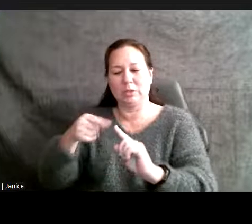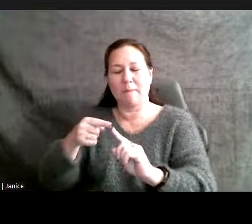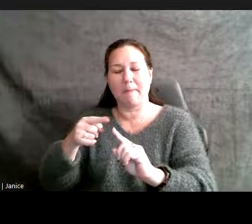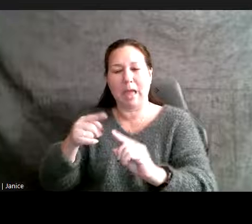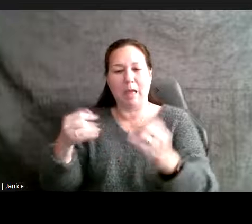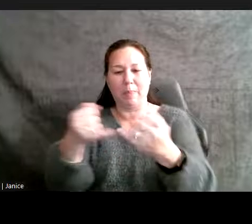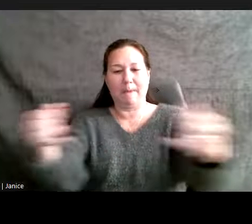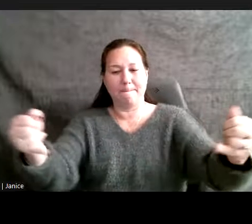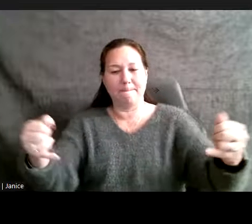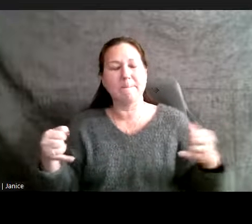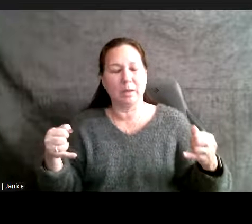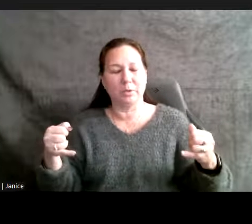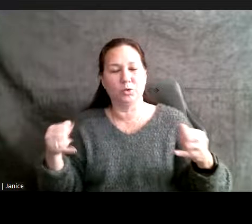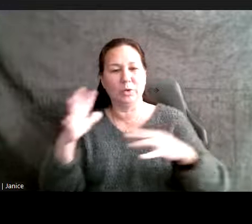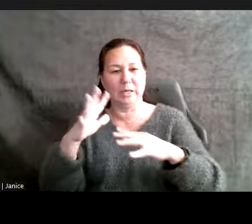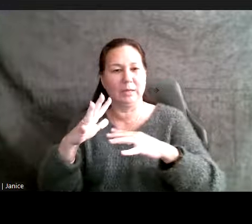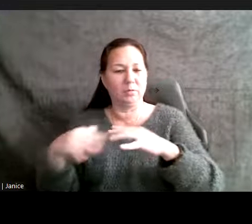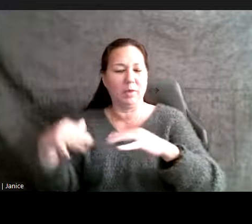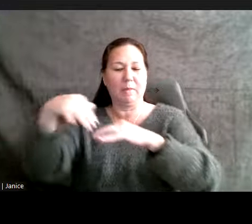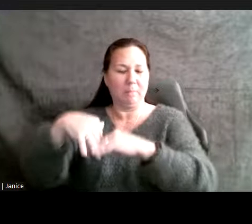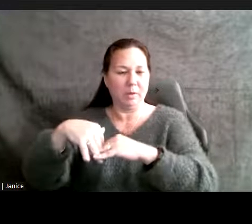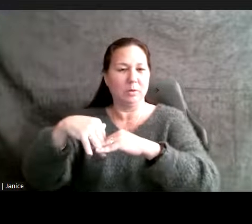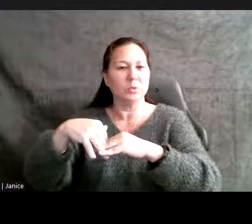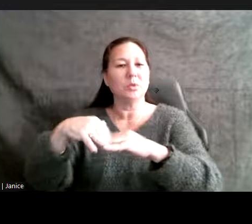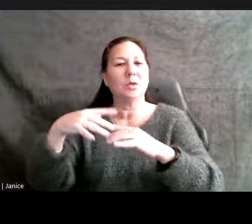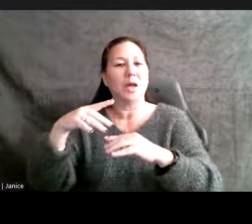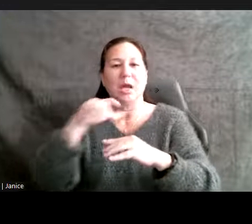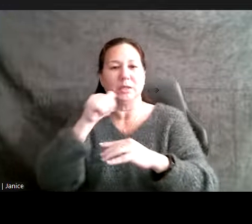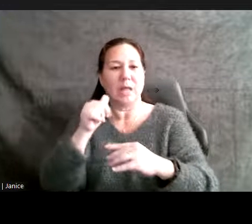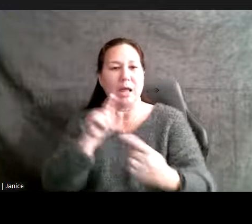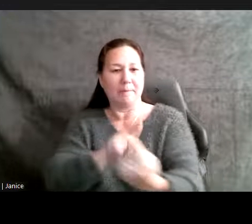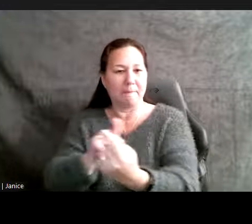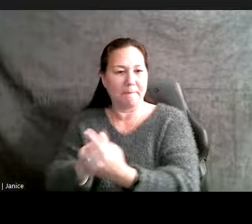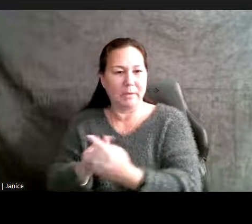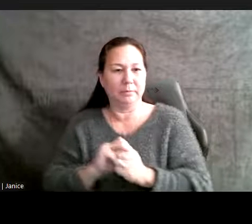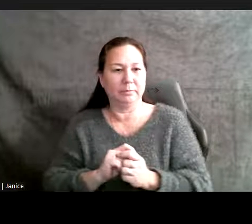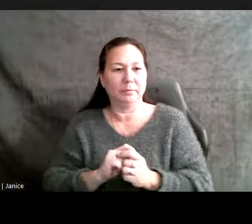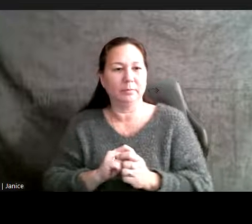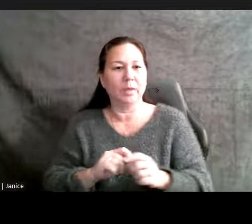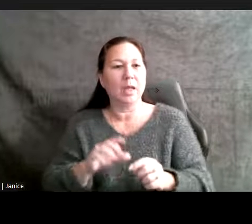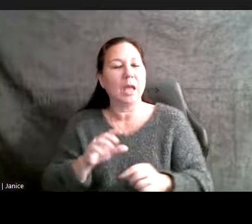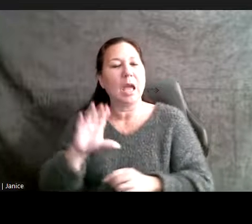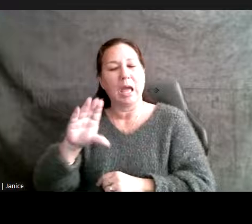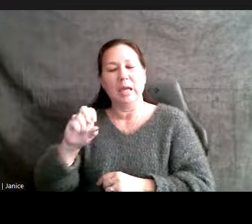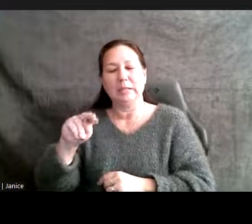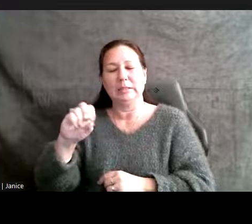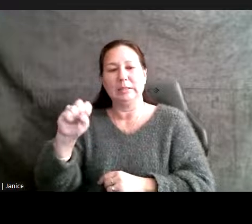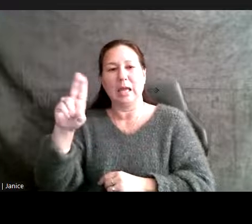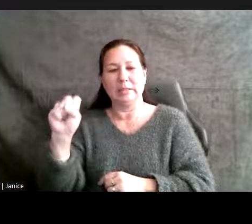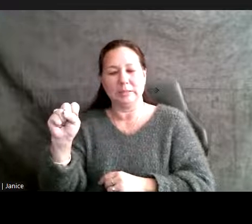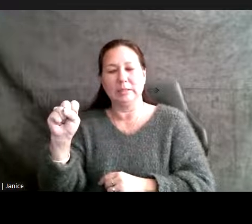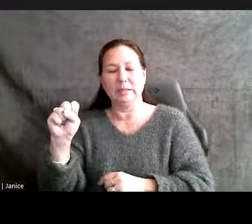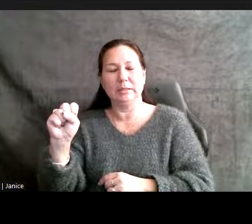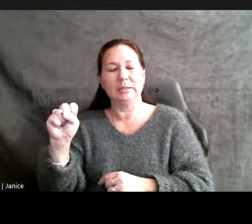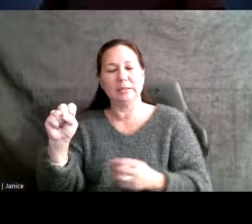And a fourth issue, in less populated areas, census block groups don't capture low-income